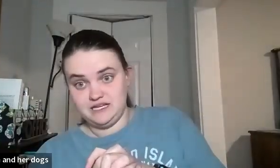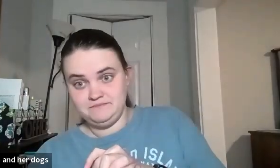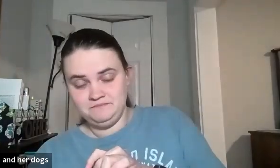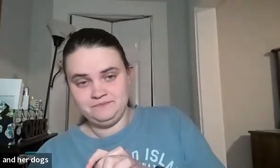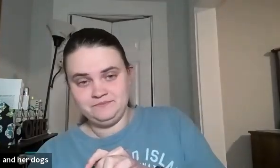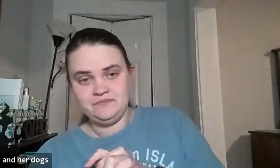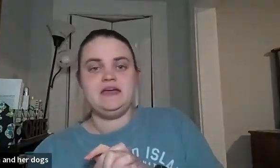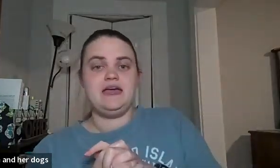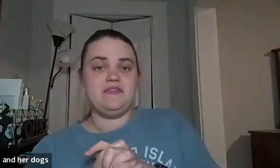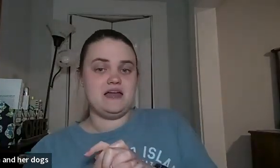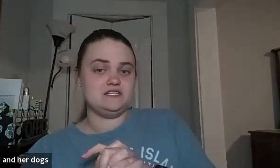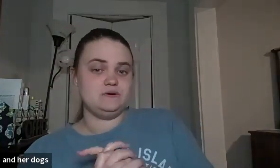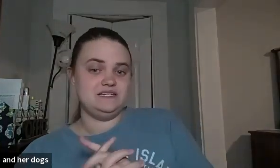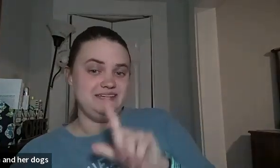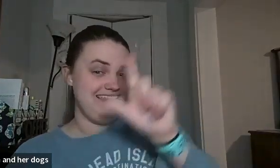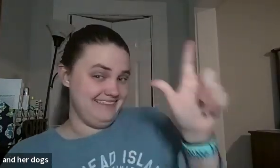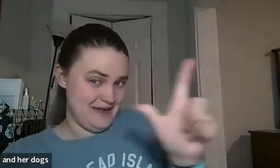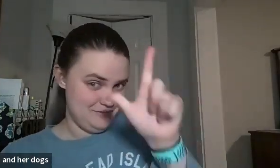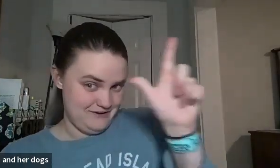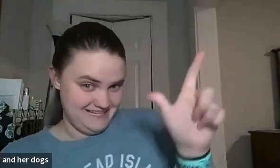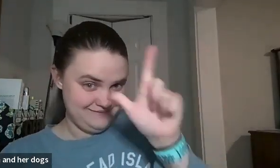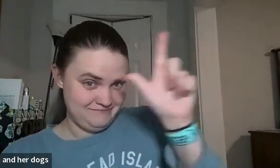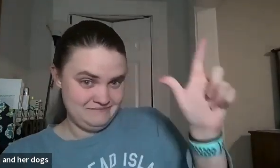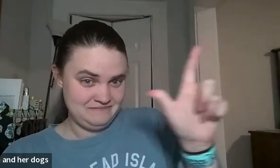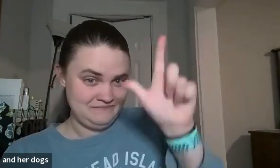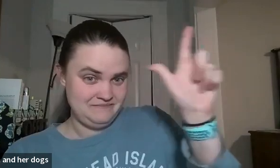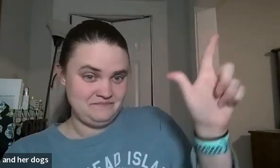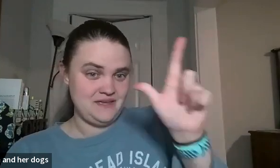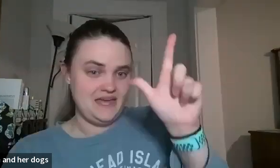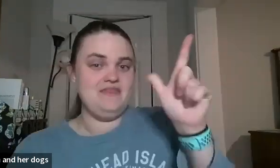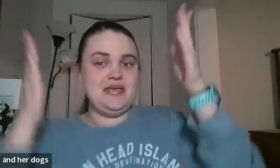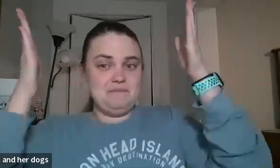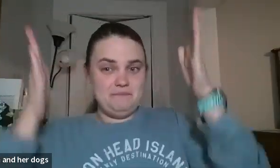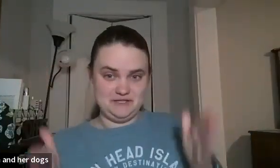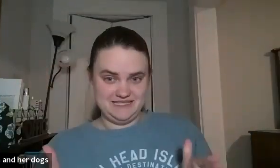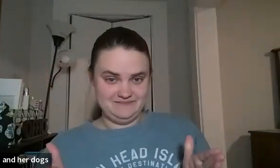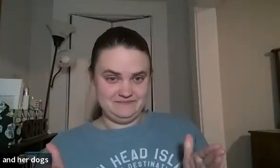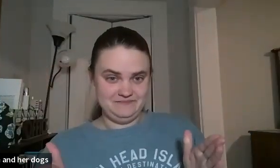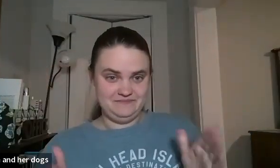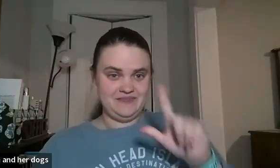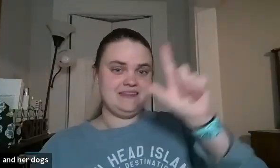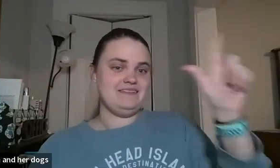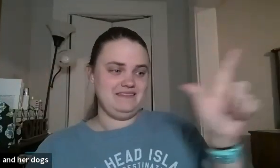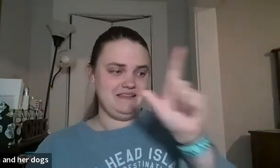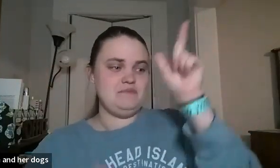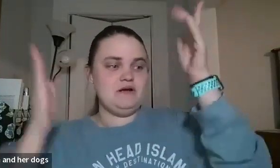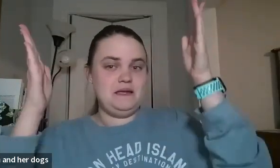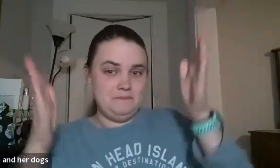librarian, and that is going to be library and then person. Library,